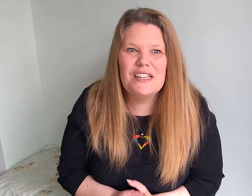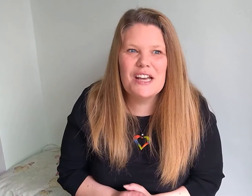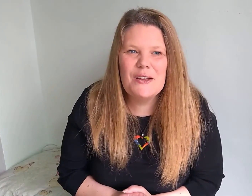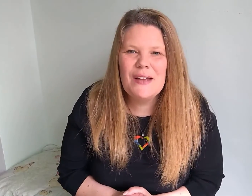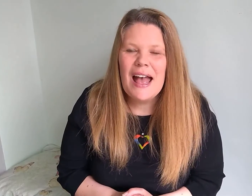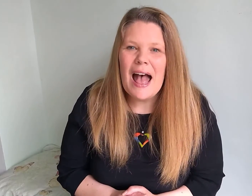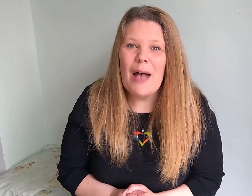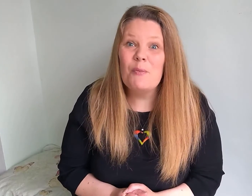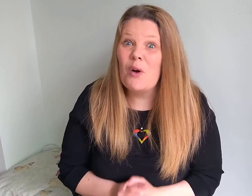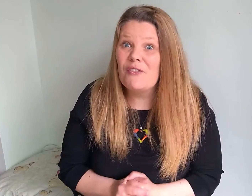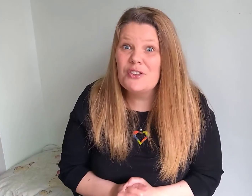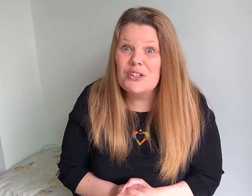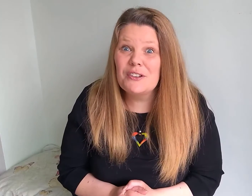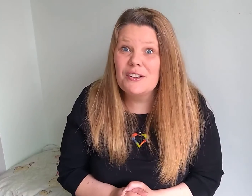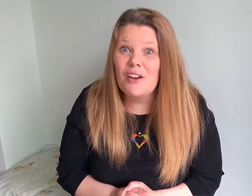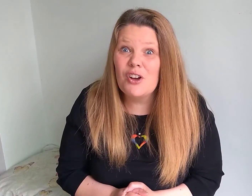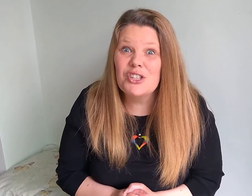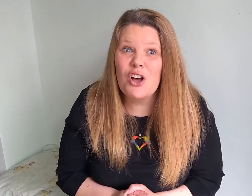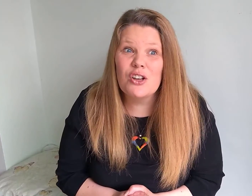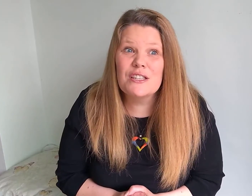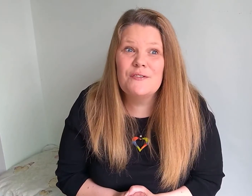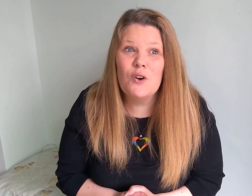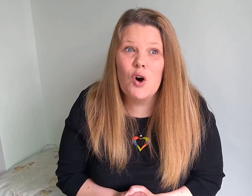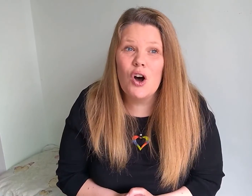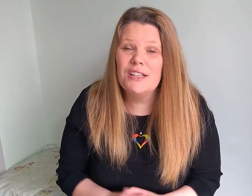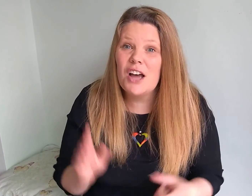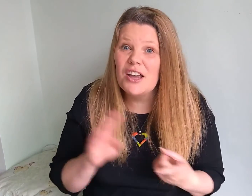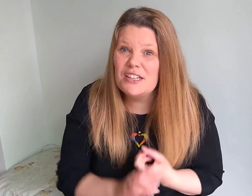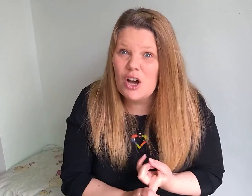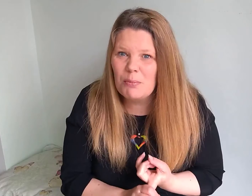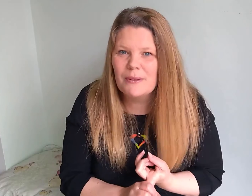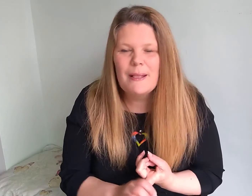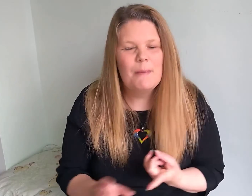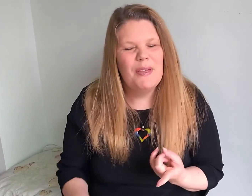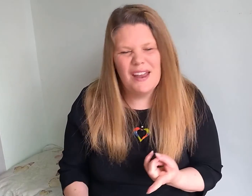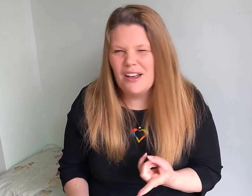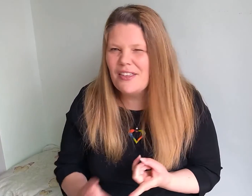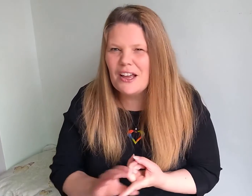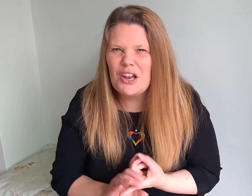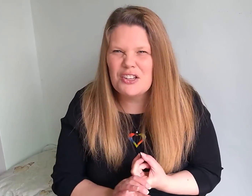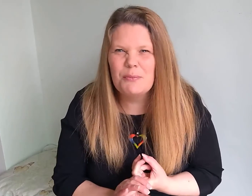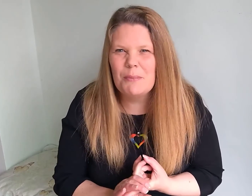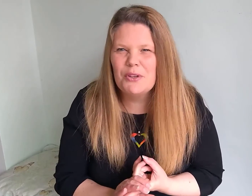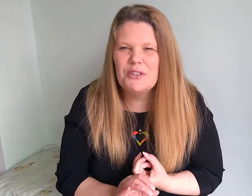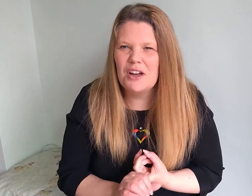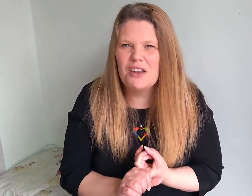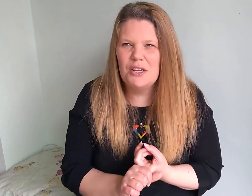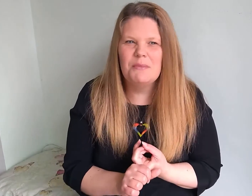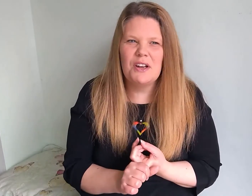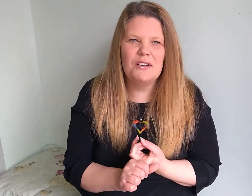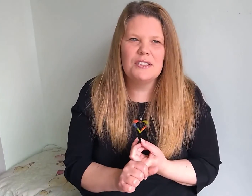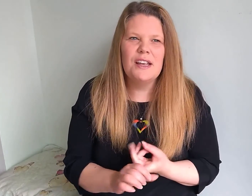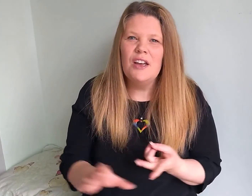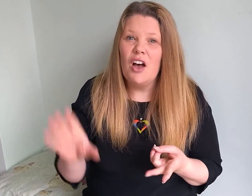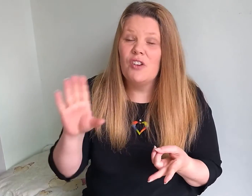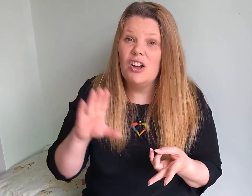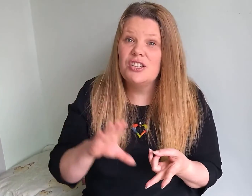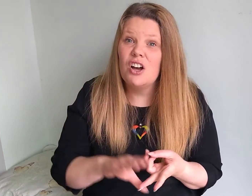video. I've got songs for Tidy Up. But then I think a lot of people use Tidy Up songs. I've got a song